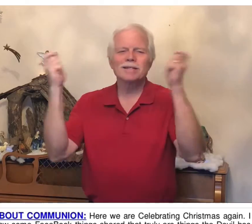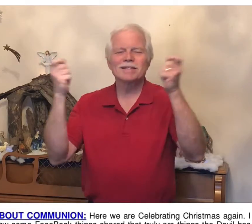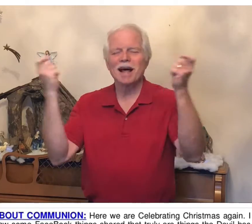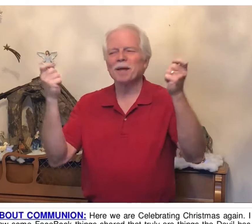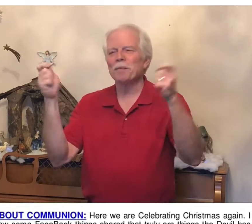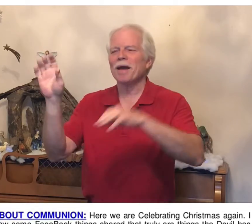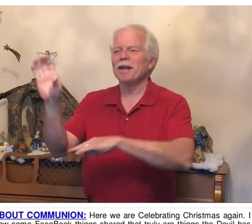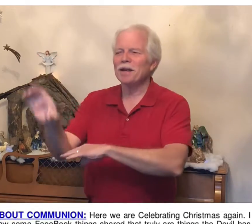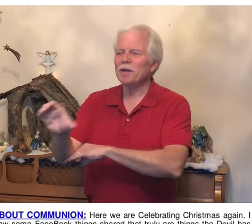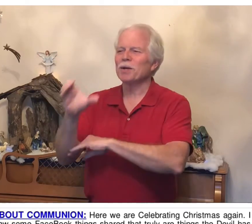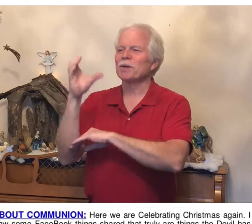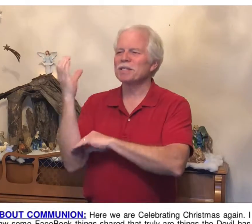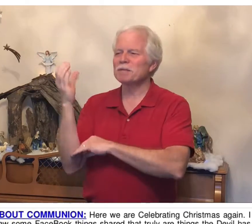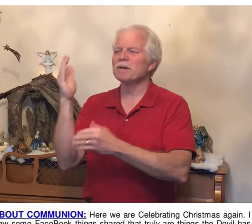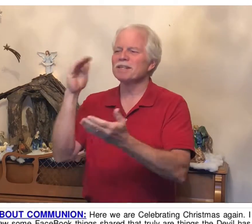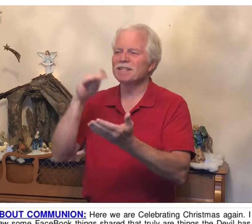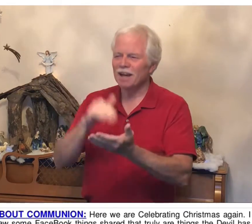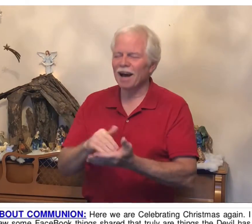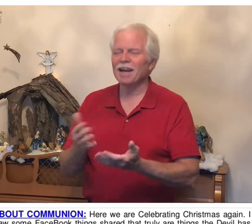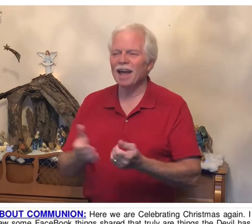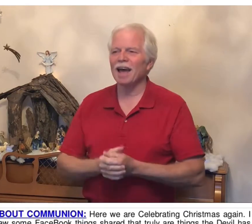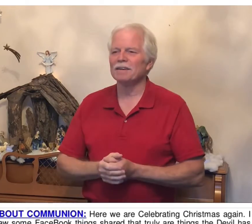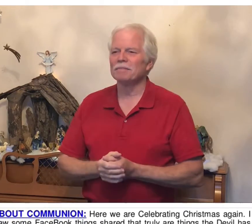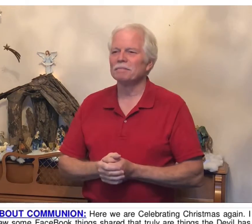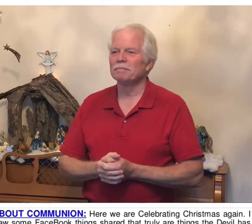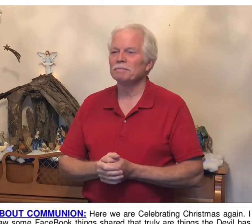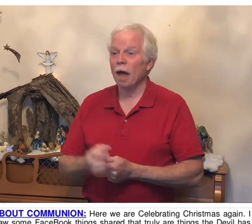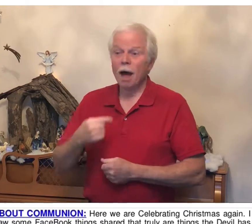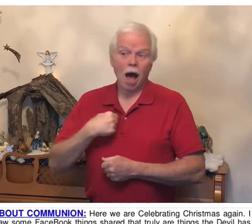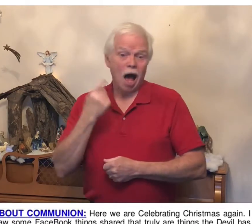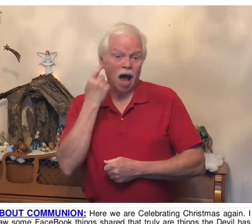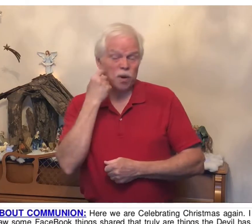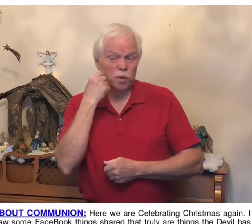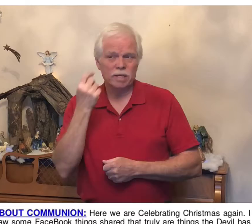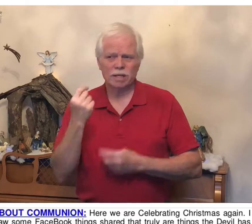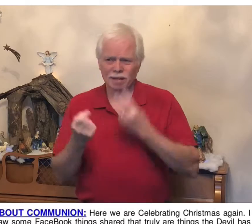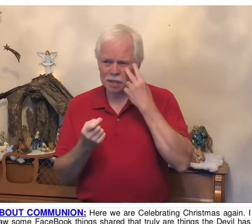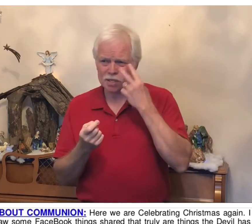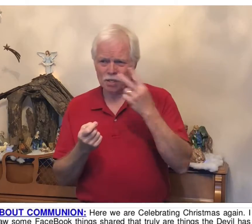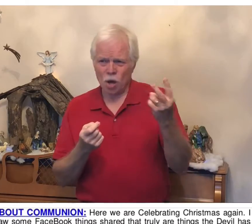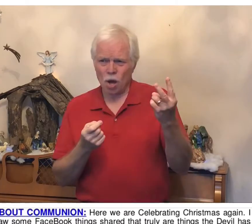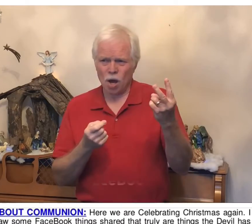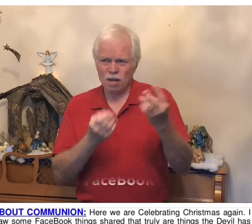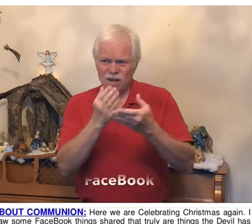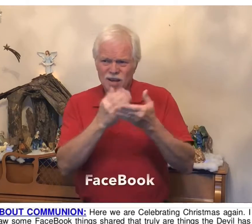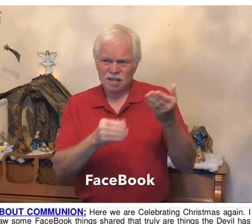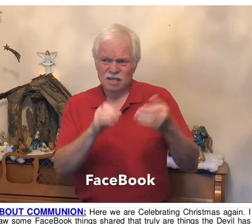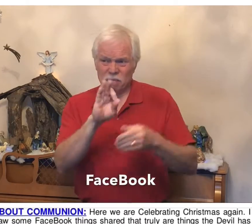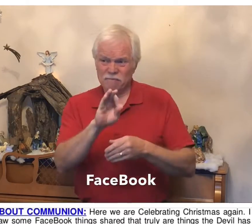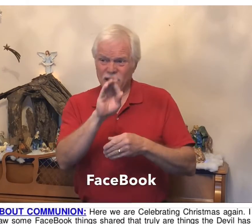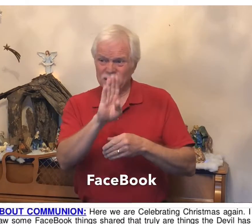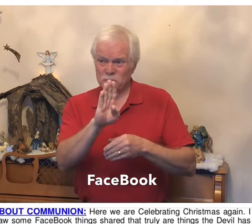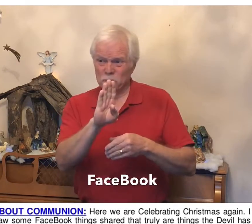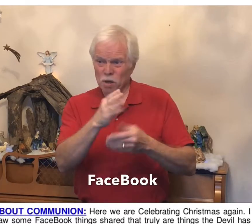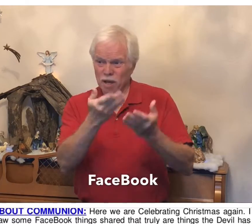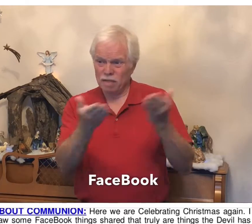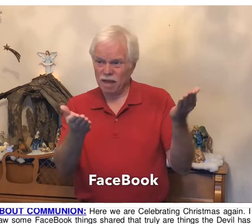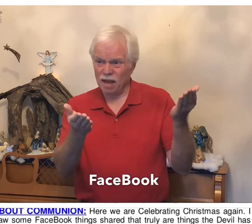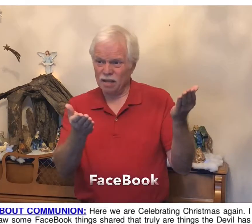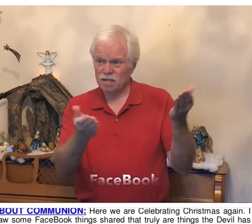celebrating Christmas again. I recently saw some Facebook things